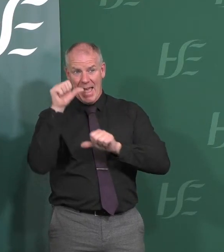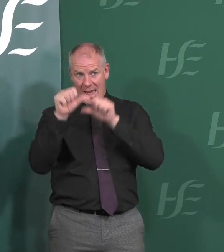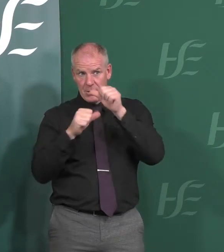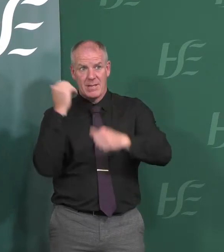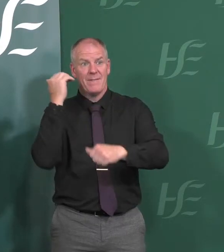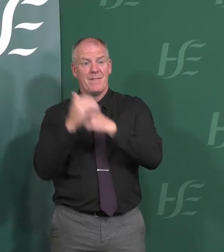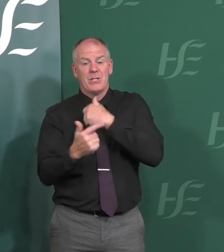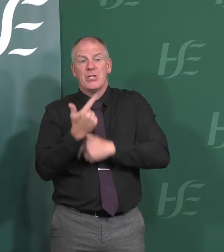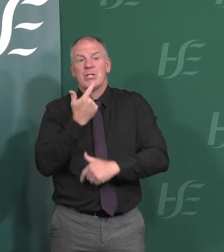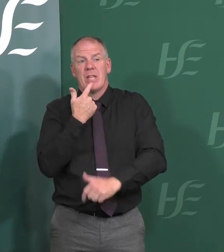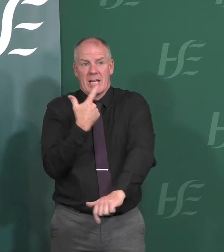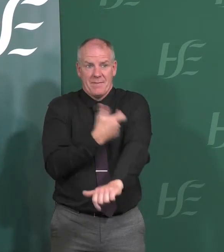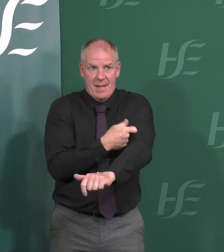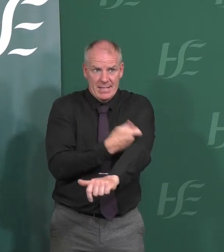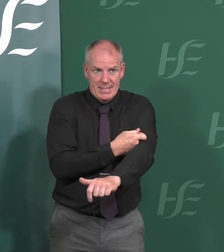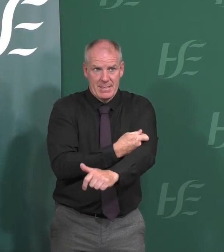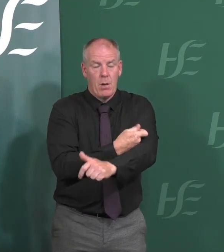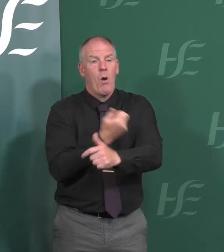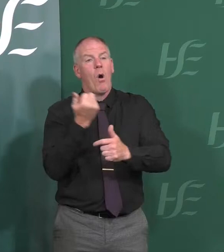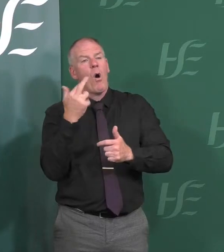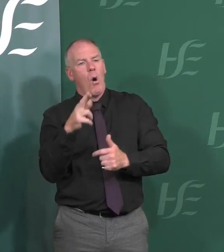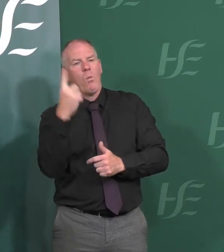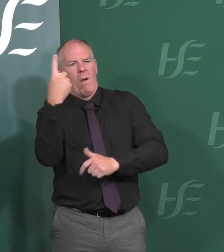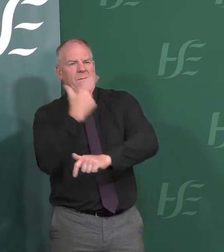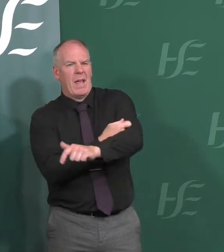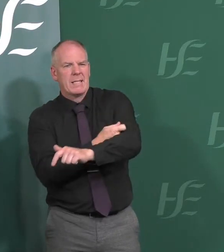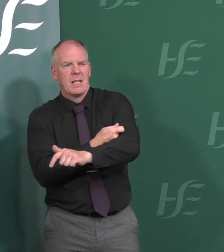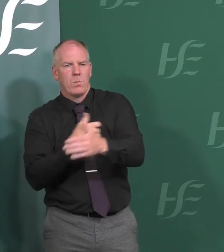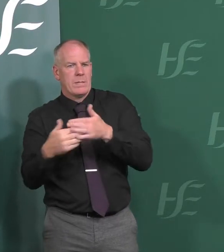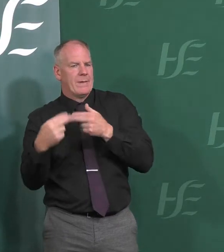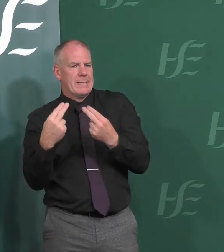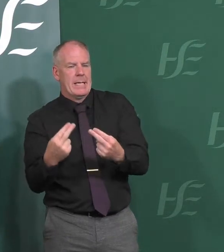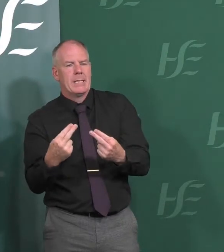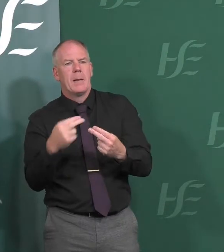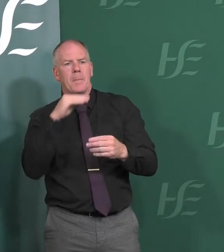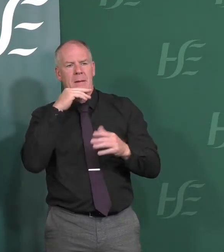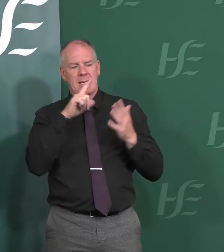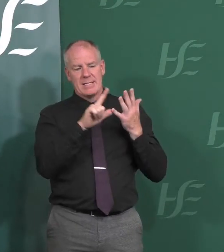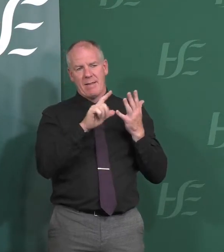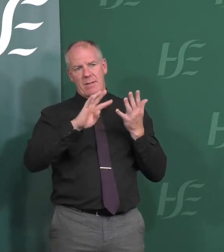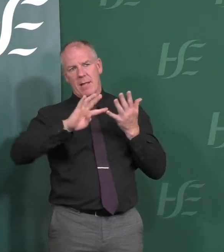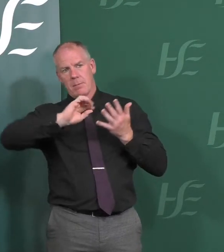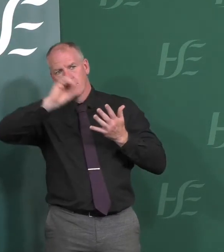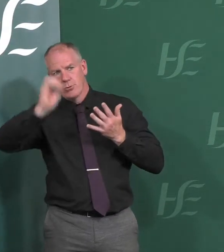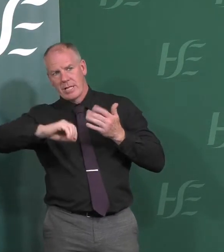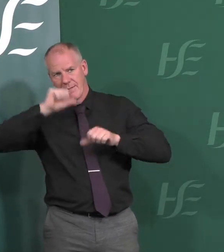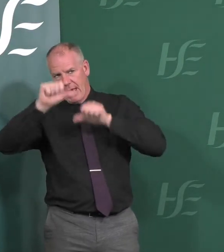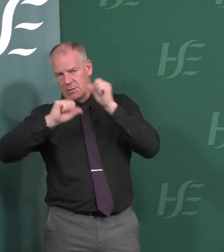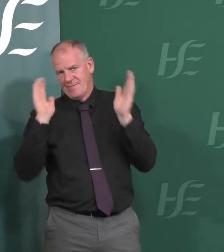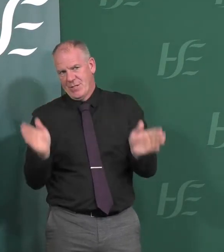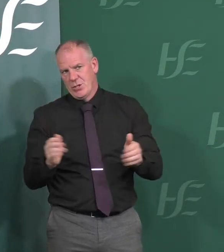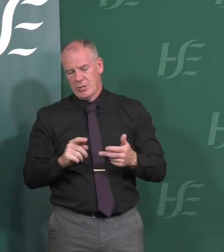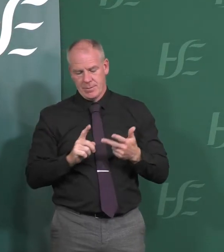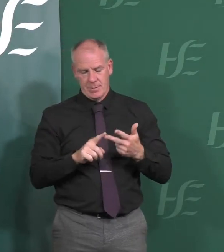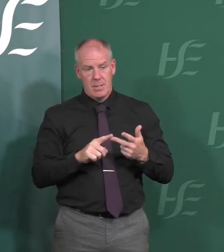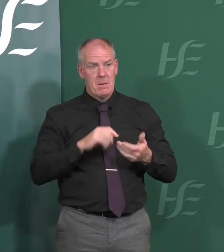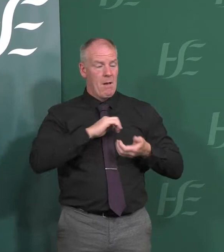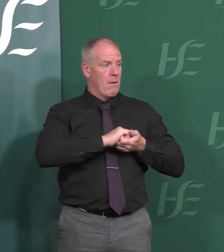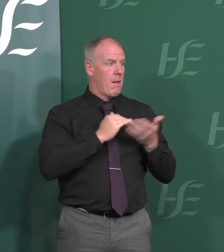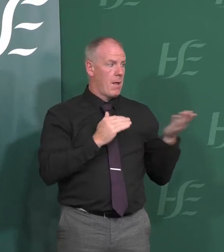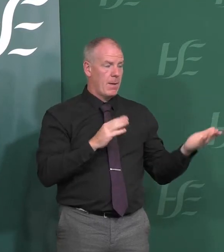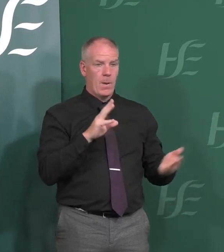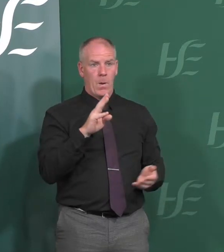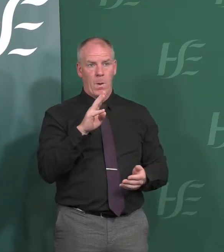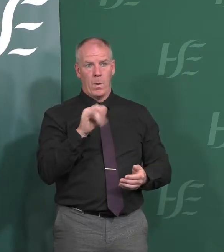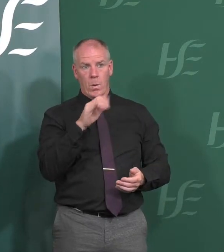adults have received their second dose or single dose, which is over 79% of adults. My colleague Lucy Jessup will